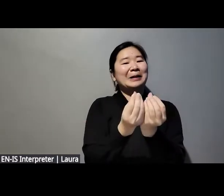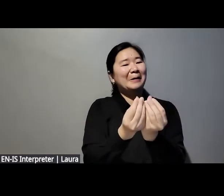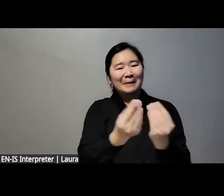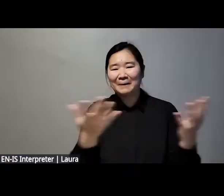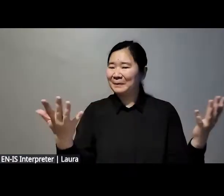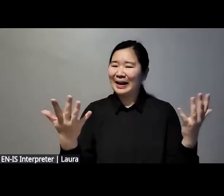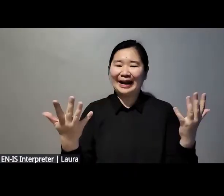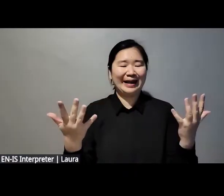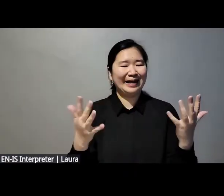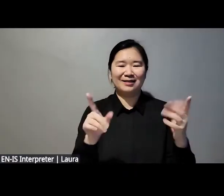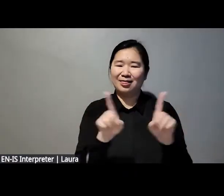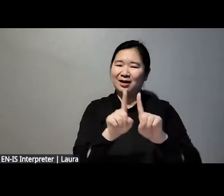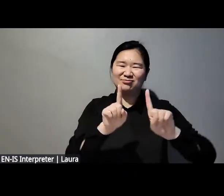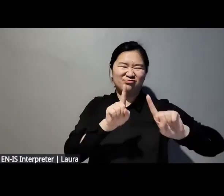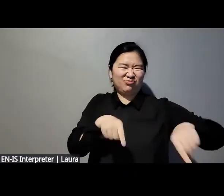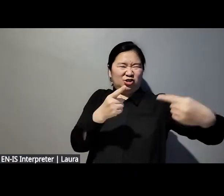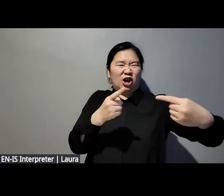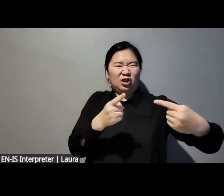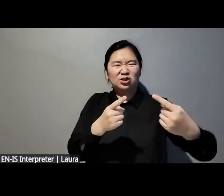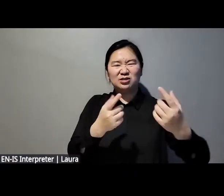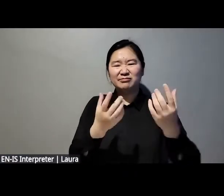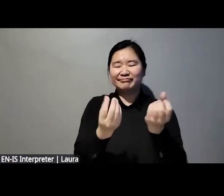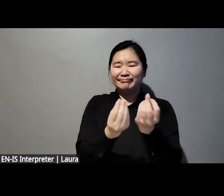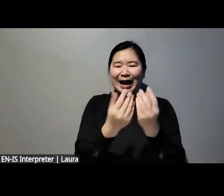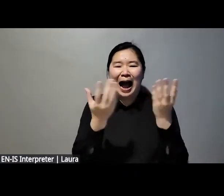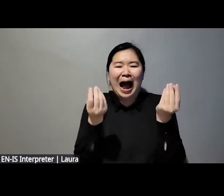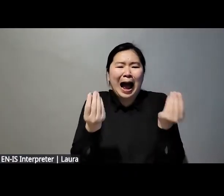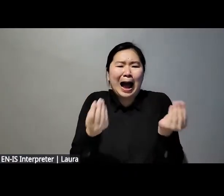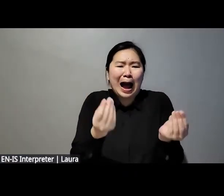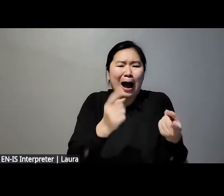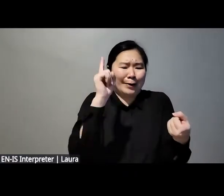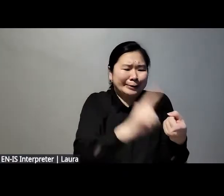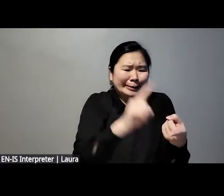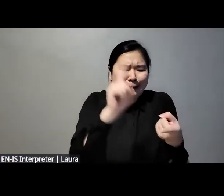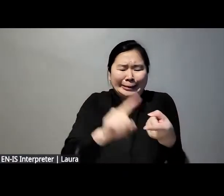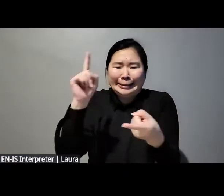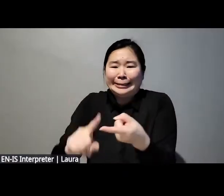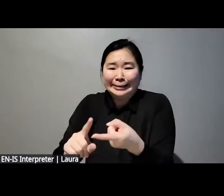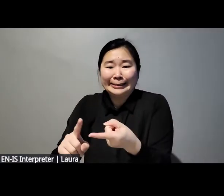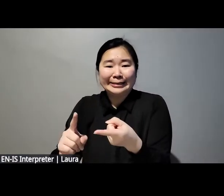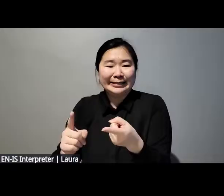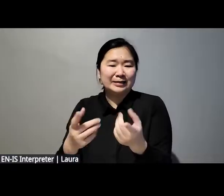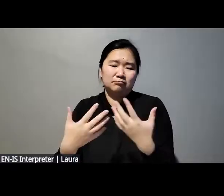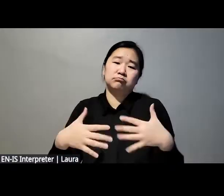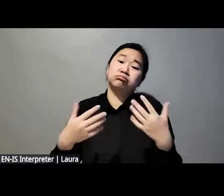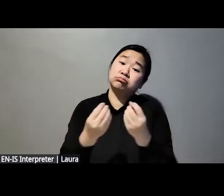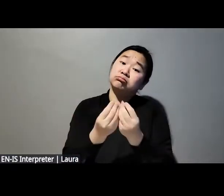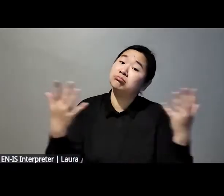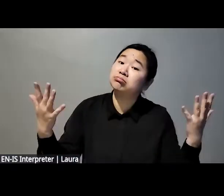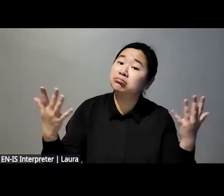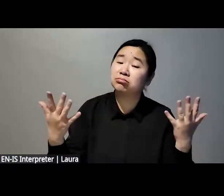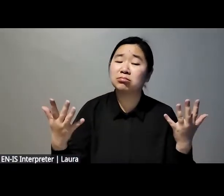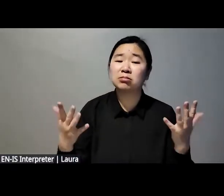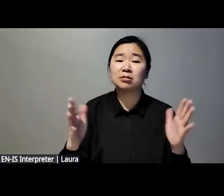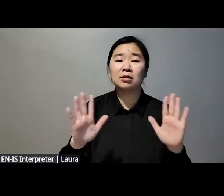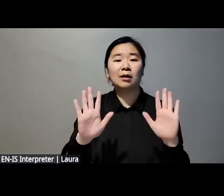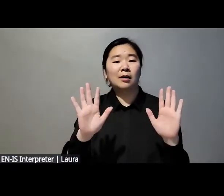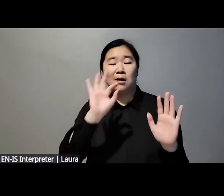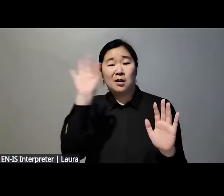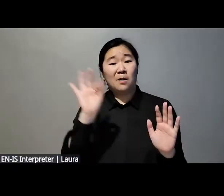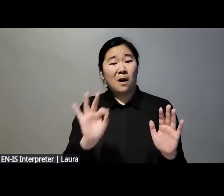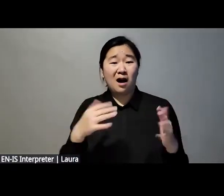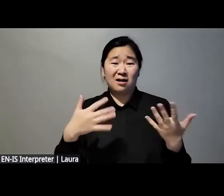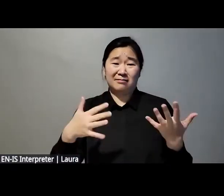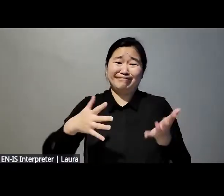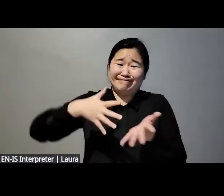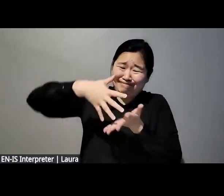stigma to be reduced. Then we have the working families on their children. This is maybe the caregivers,